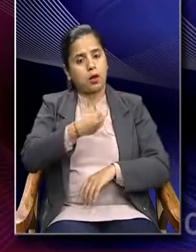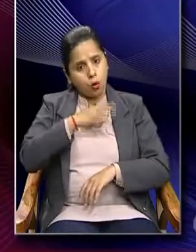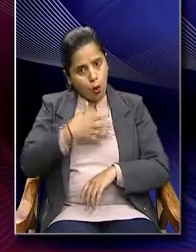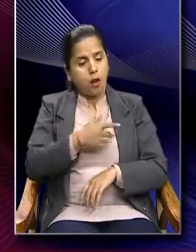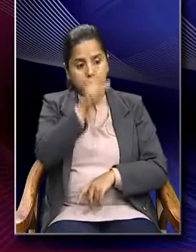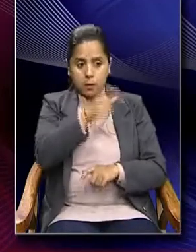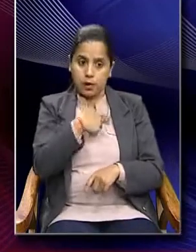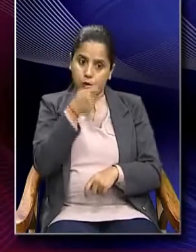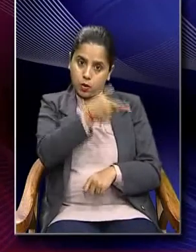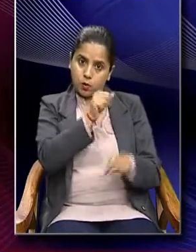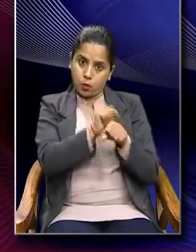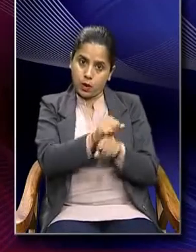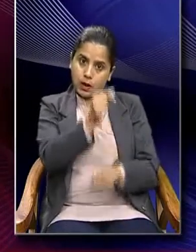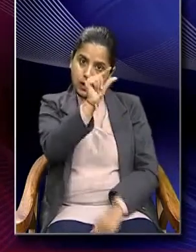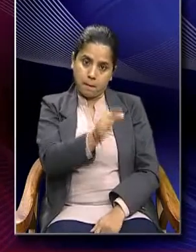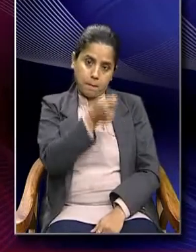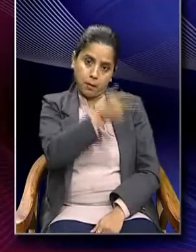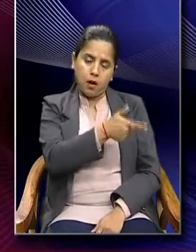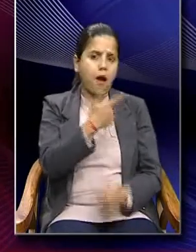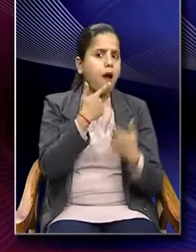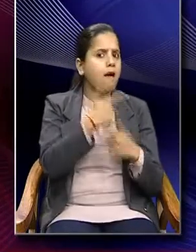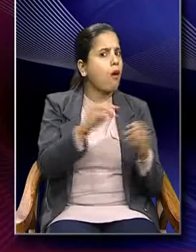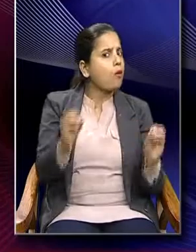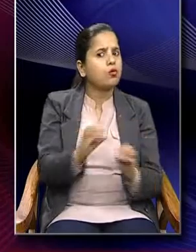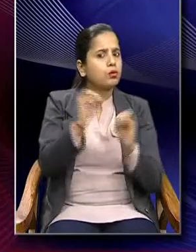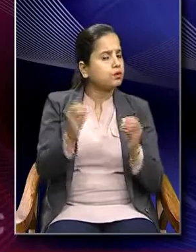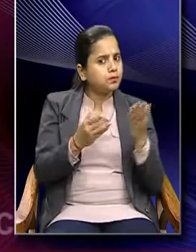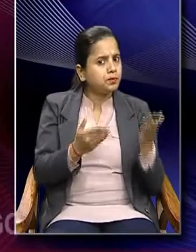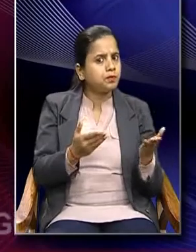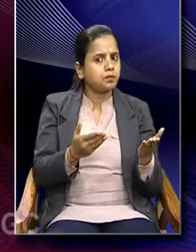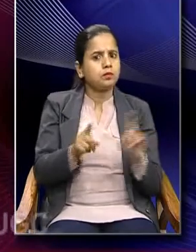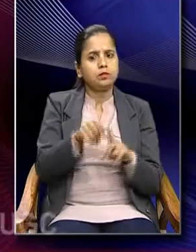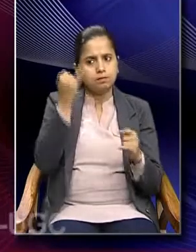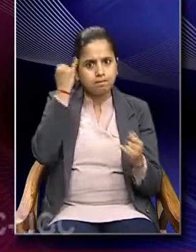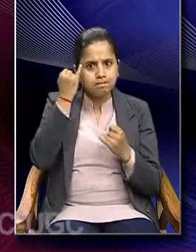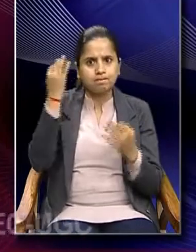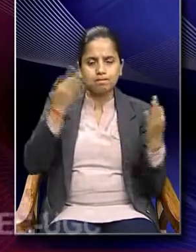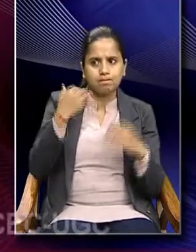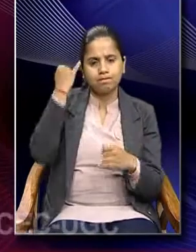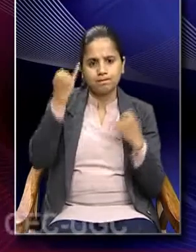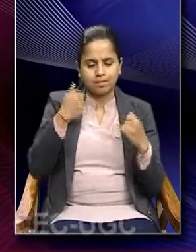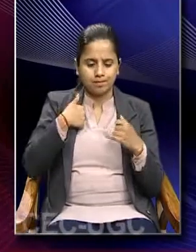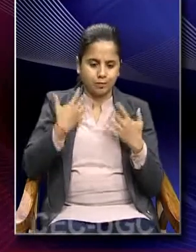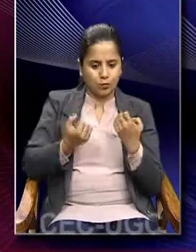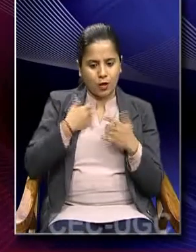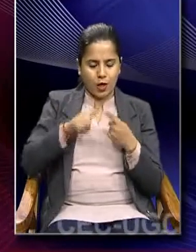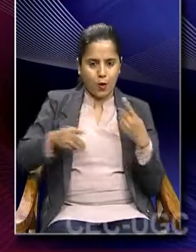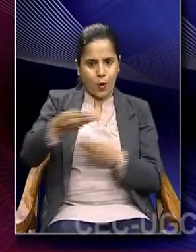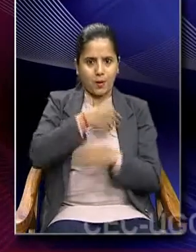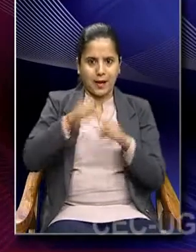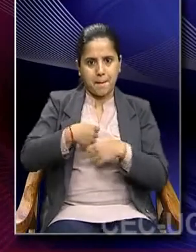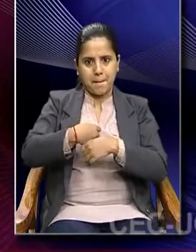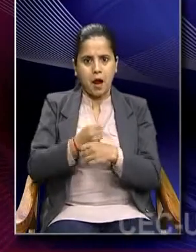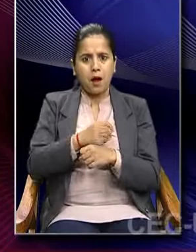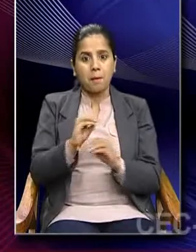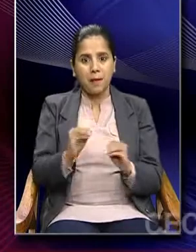only. They were not allowed to innovate in their economies so that they can perform